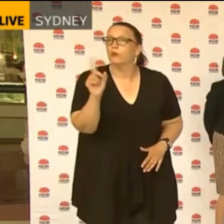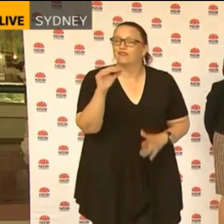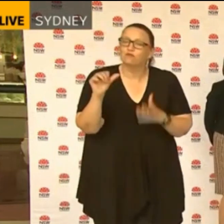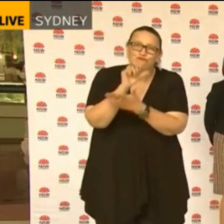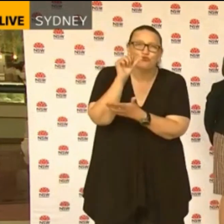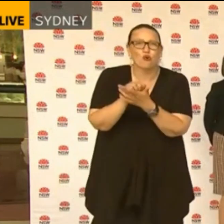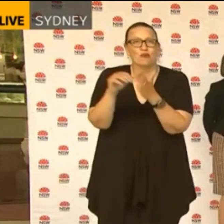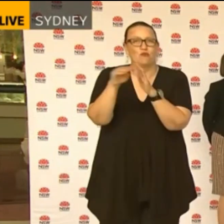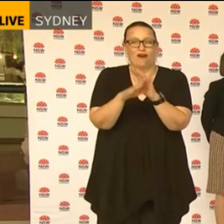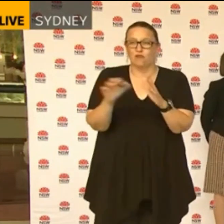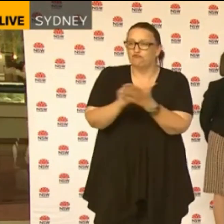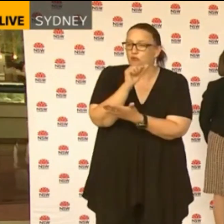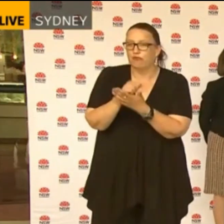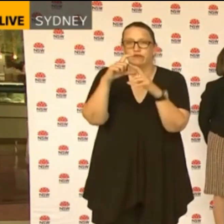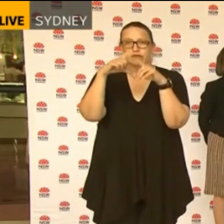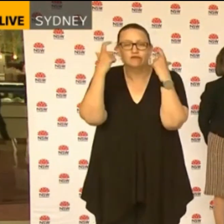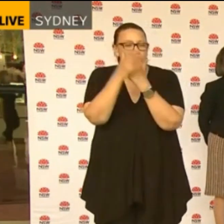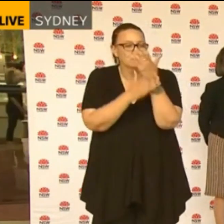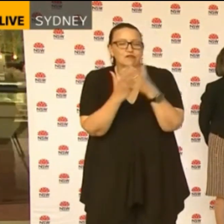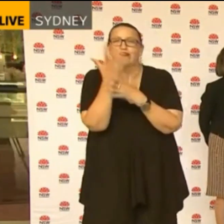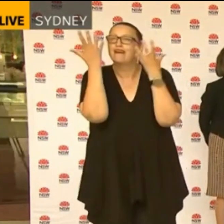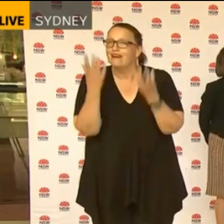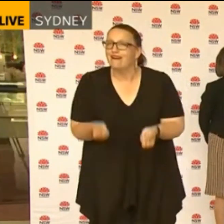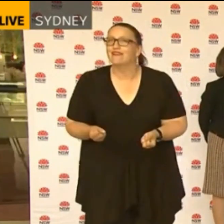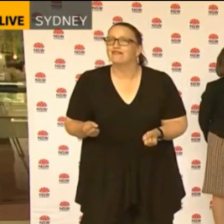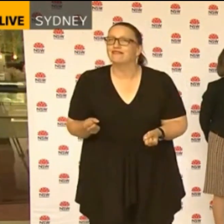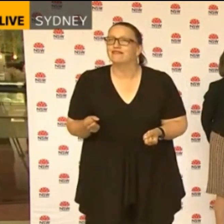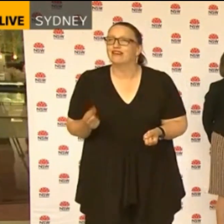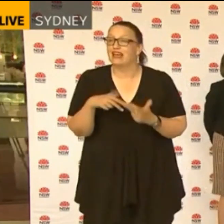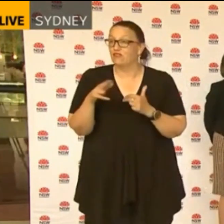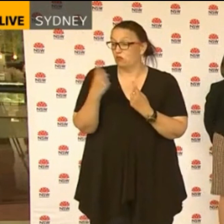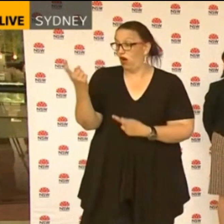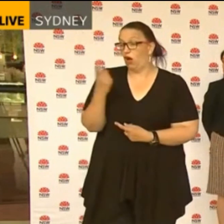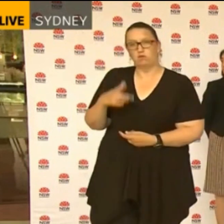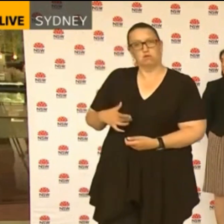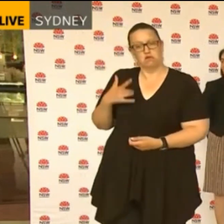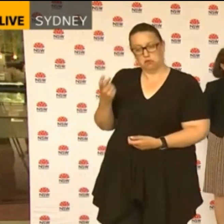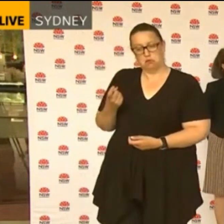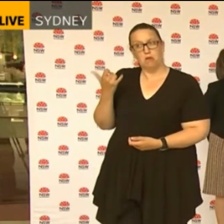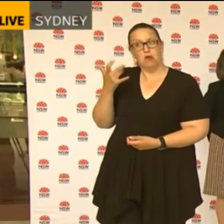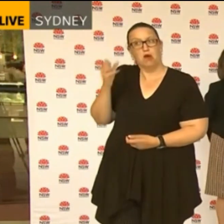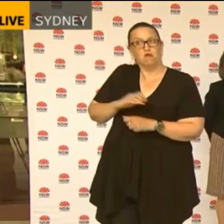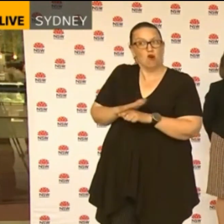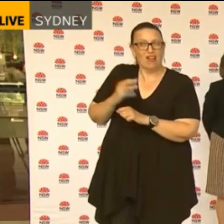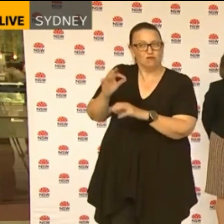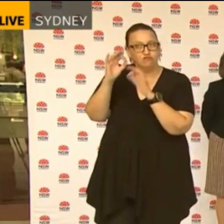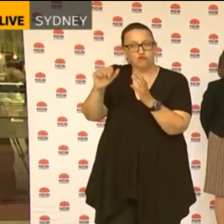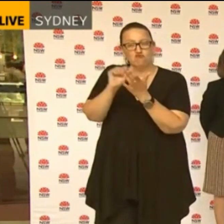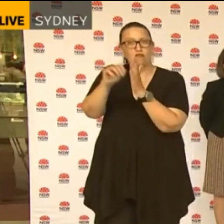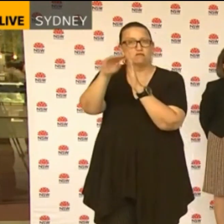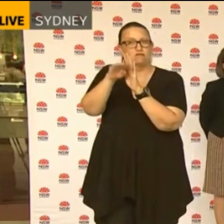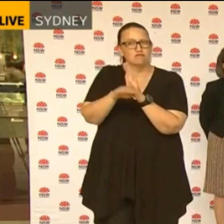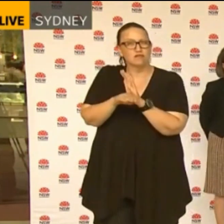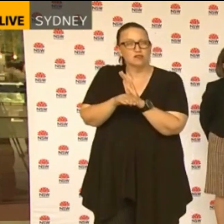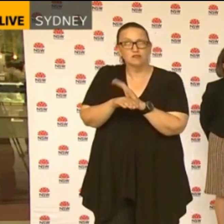protocols in place if there were a likely COVID case. But that particular person, who I understand may have had I won't